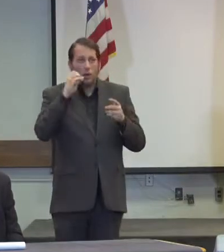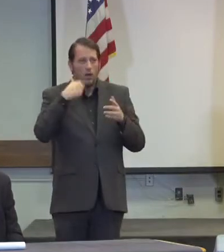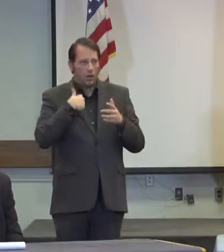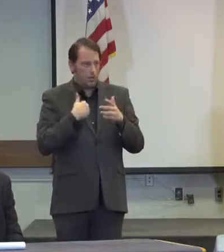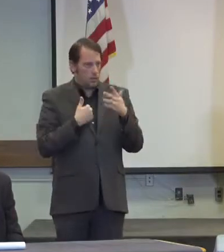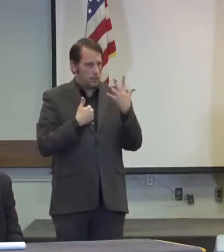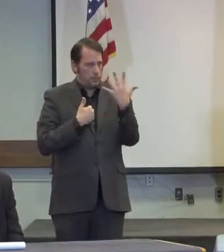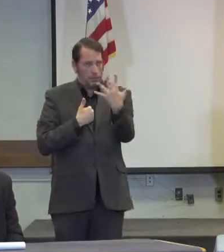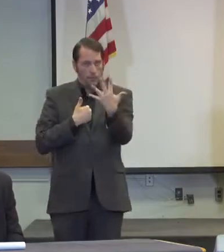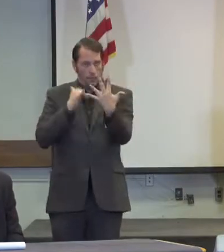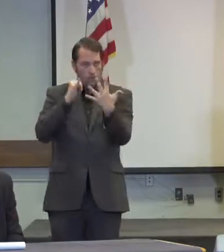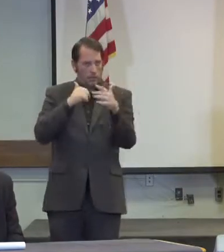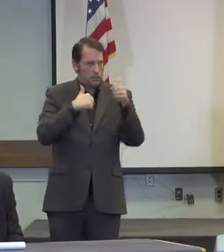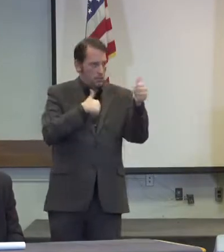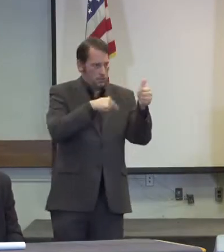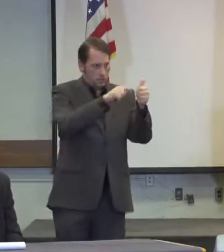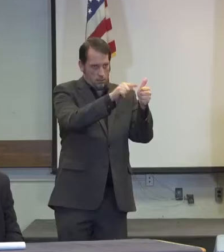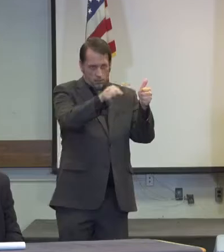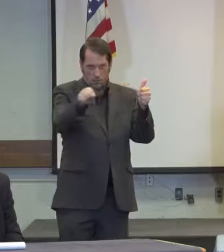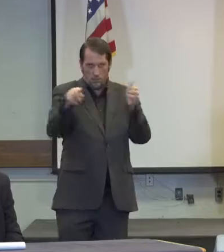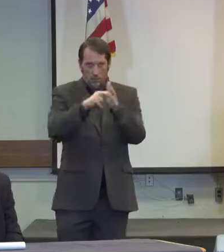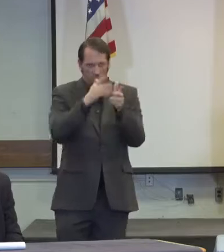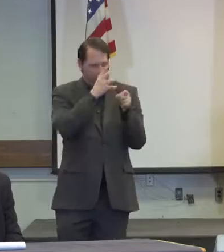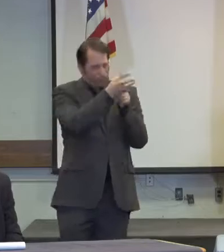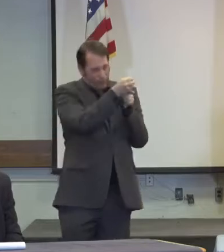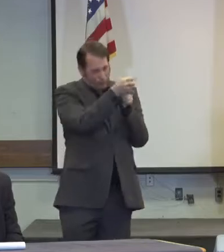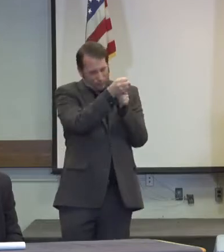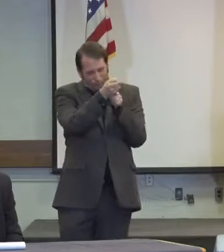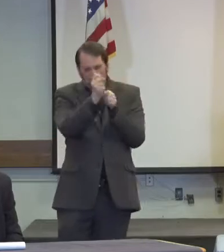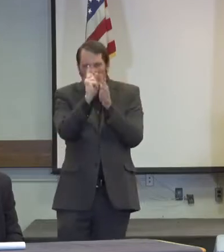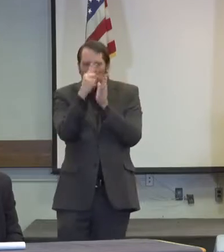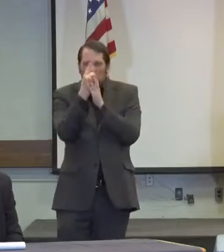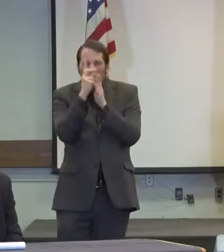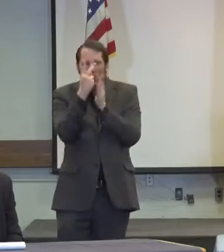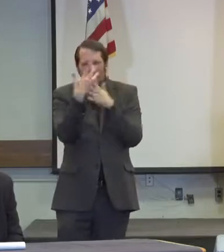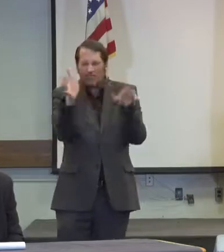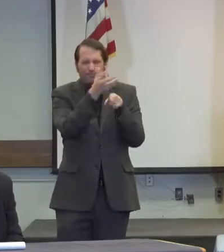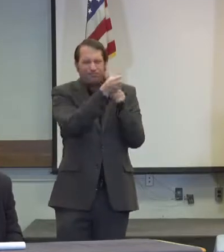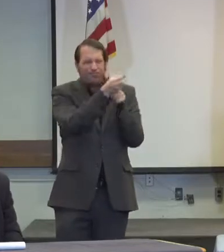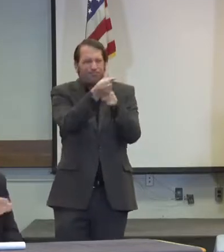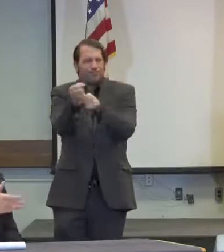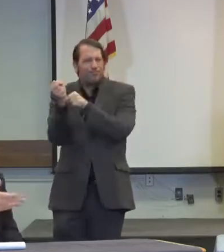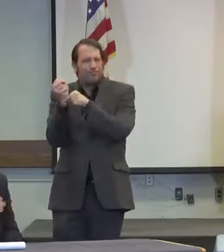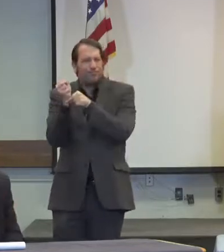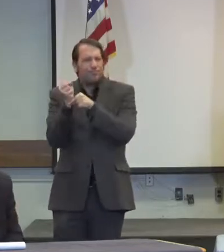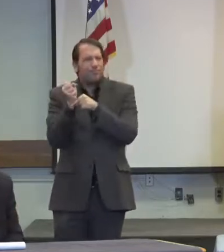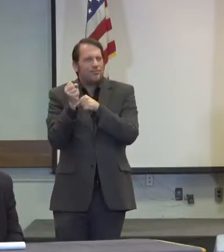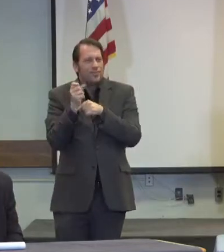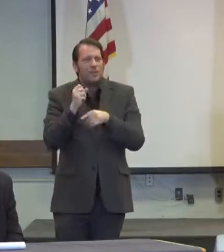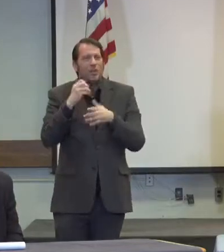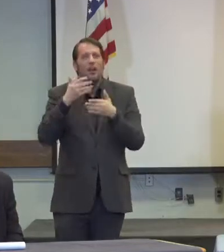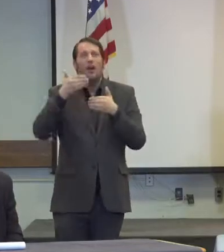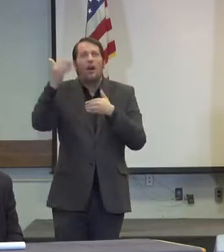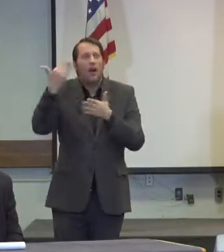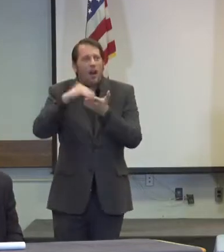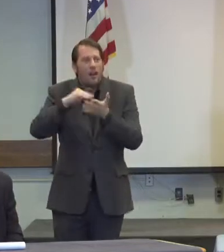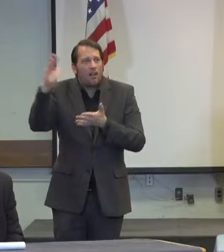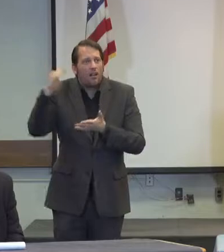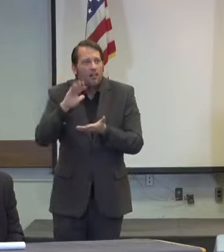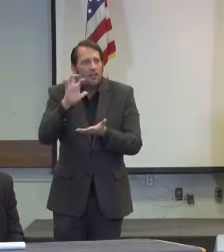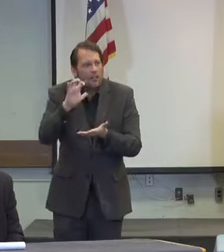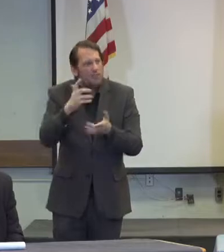to 2 hours, and there's not going to be another 500 kits coming in tomorrow, and they still need kits for all the cases that Travis was talking